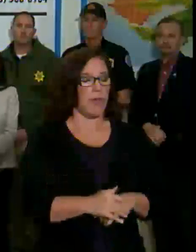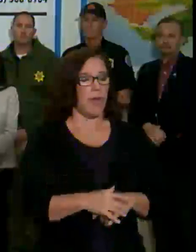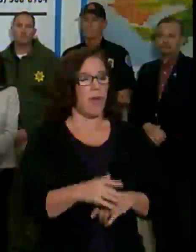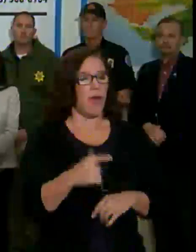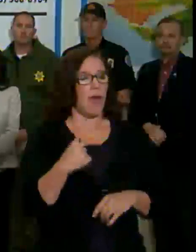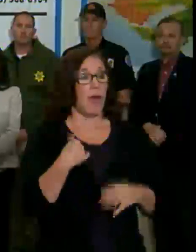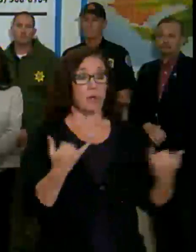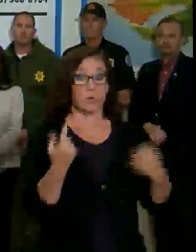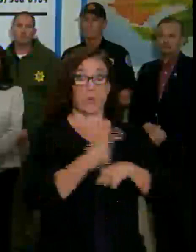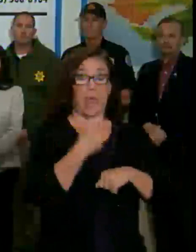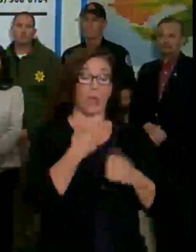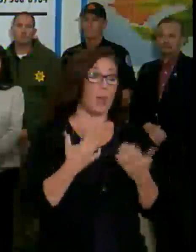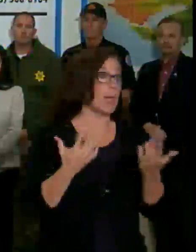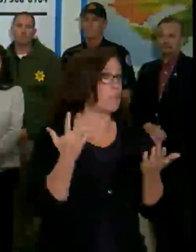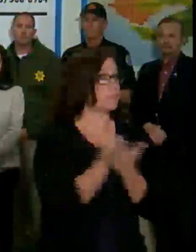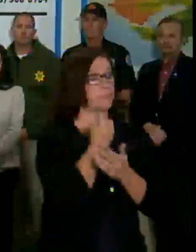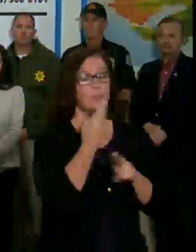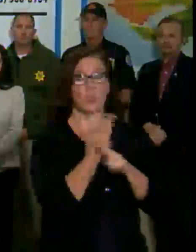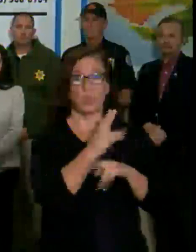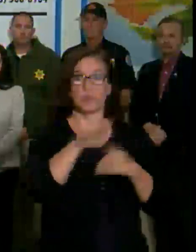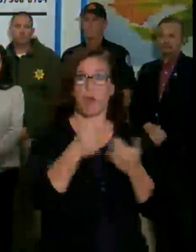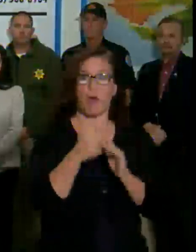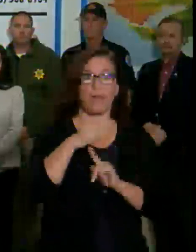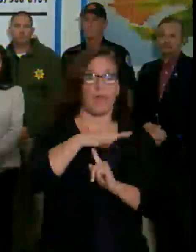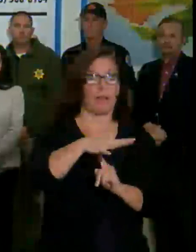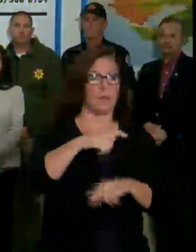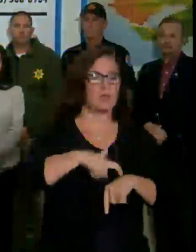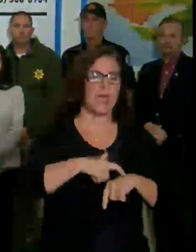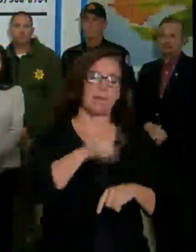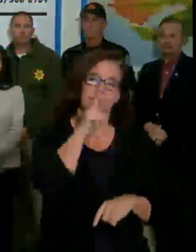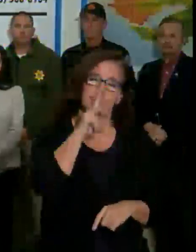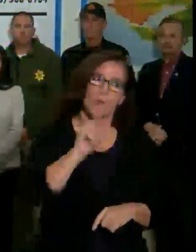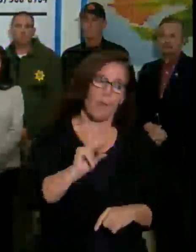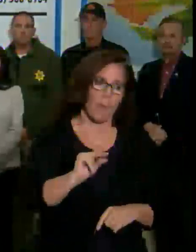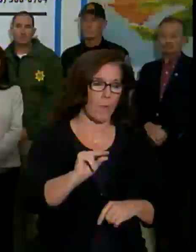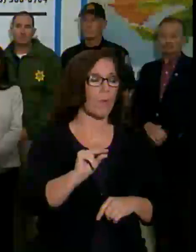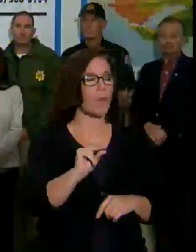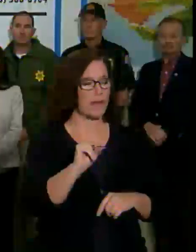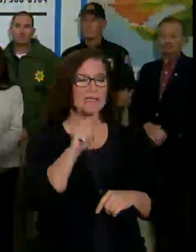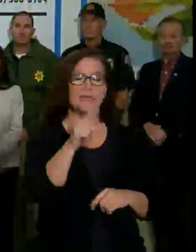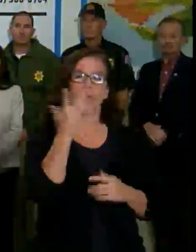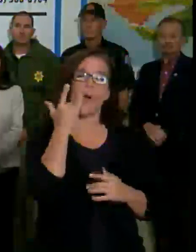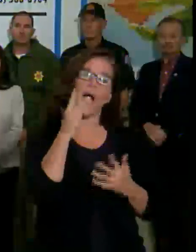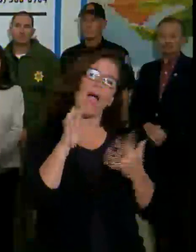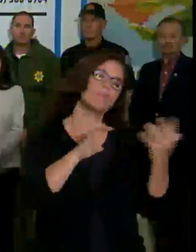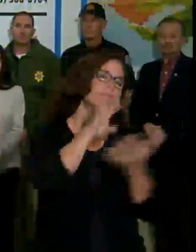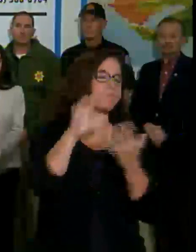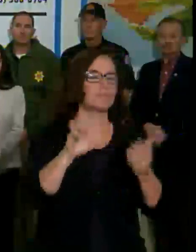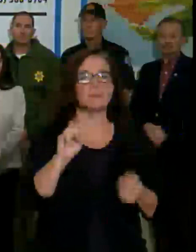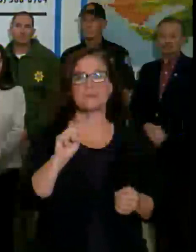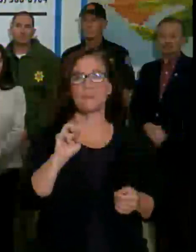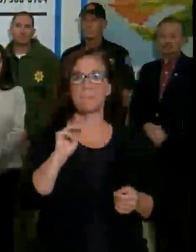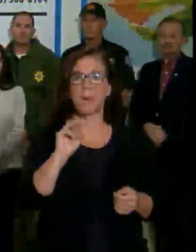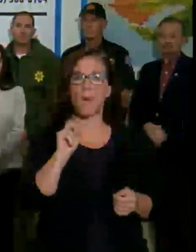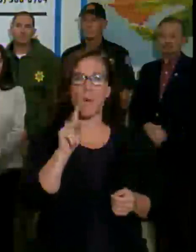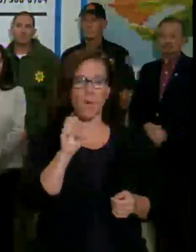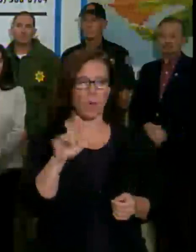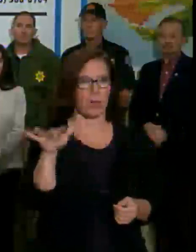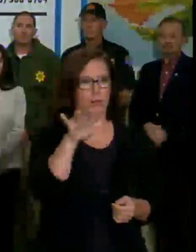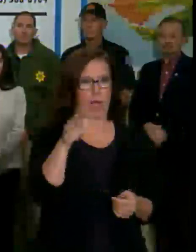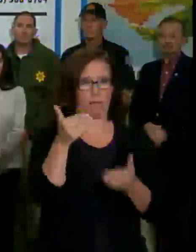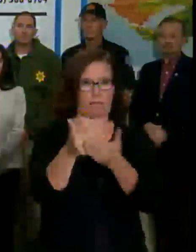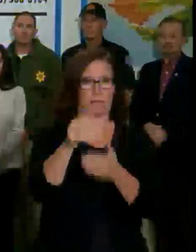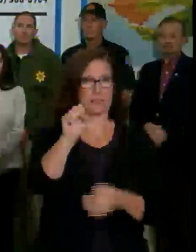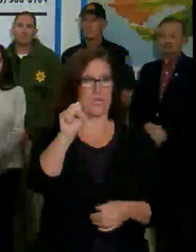helicopter time in all of the areas of the fire that we would have liked. Smoke conditions in the Santa Barbara zone, which eliminating